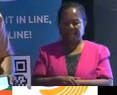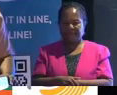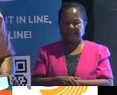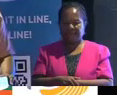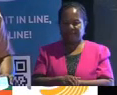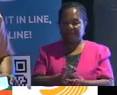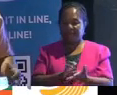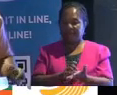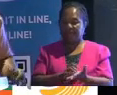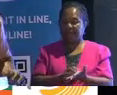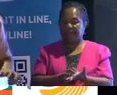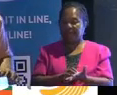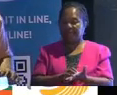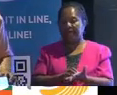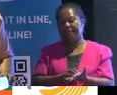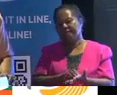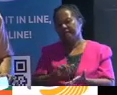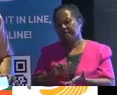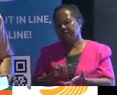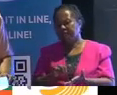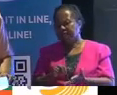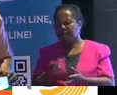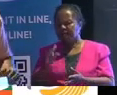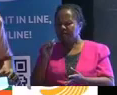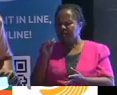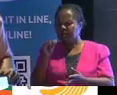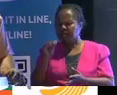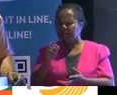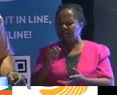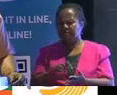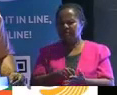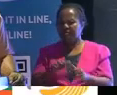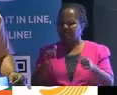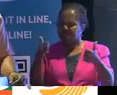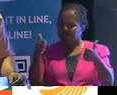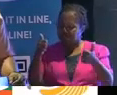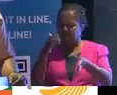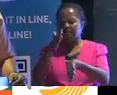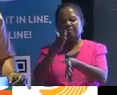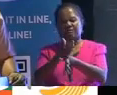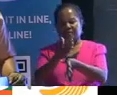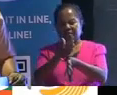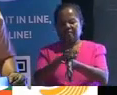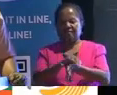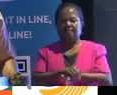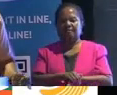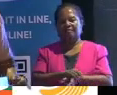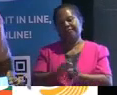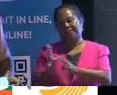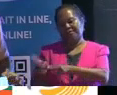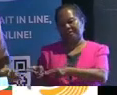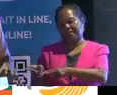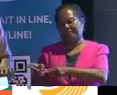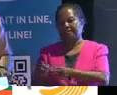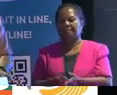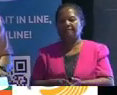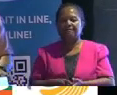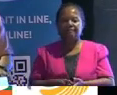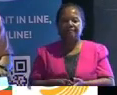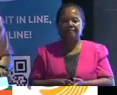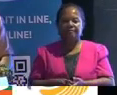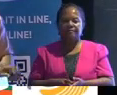Okay, calculation of termination, resignation, or retirement payment. As far as the tax office is